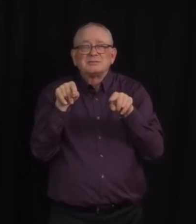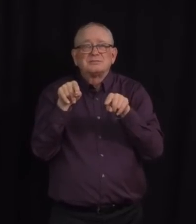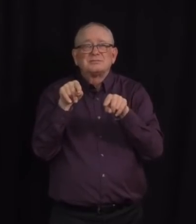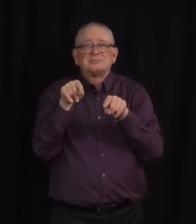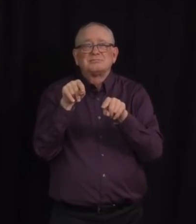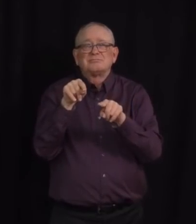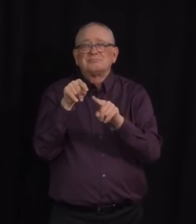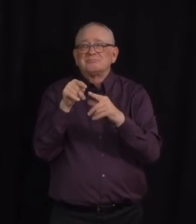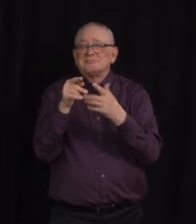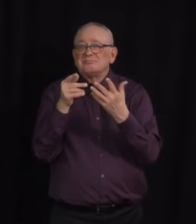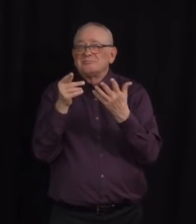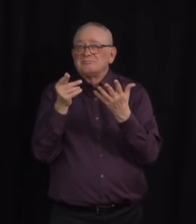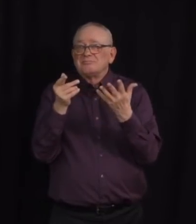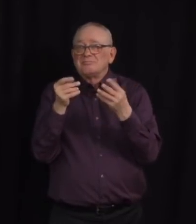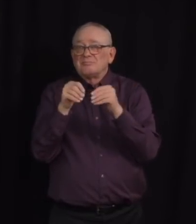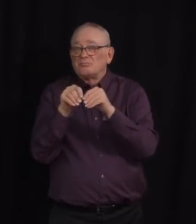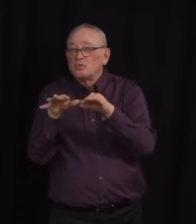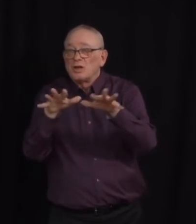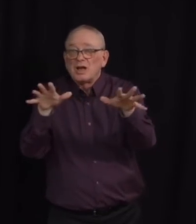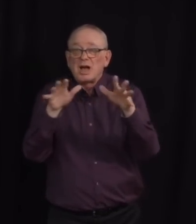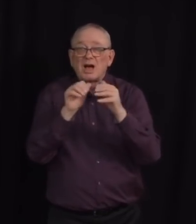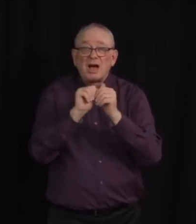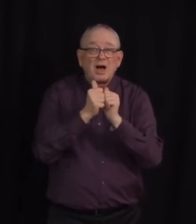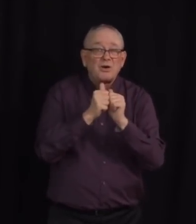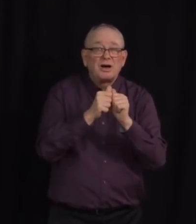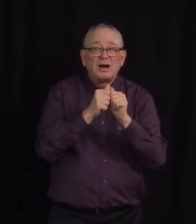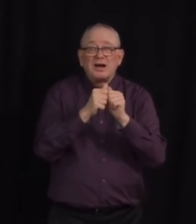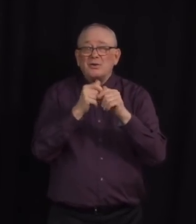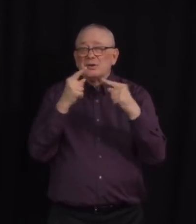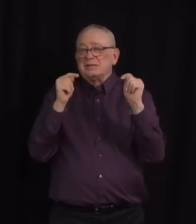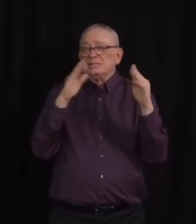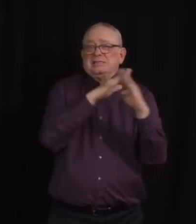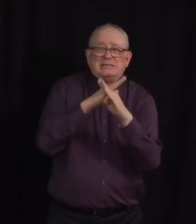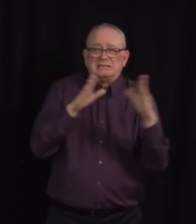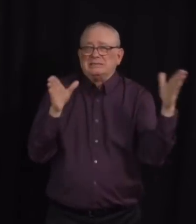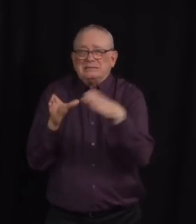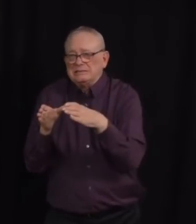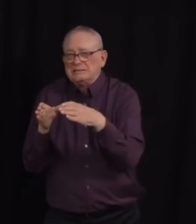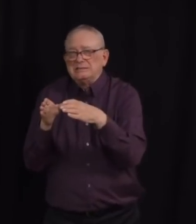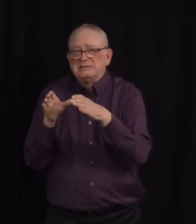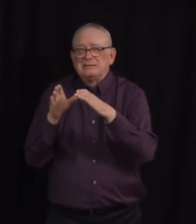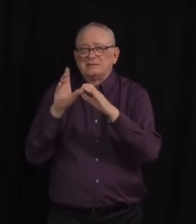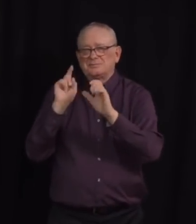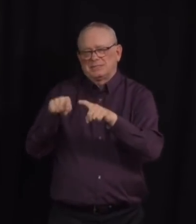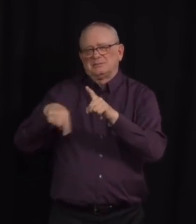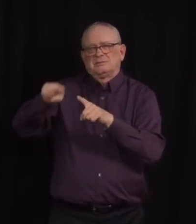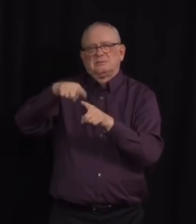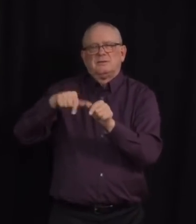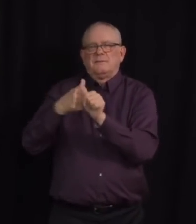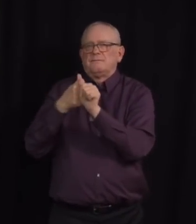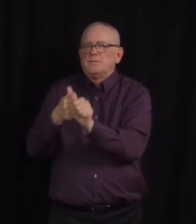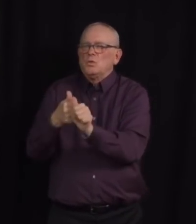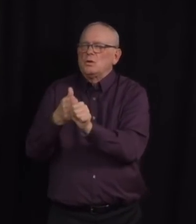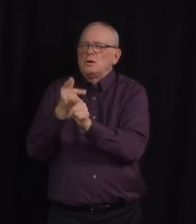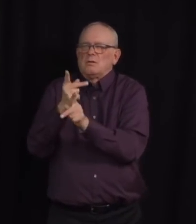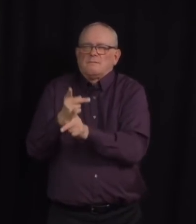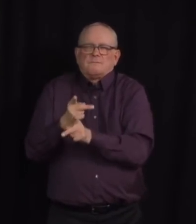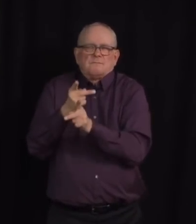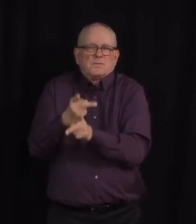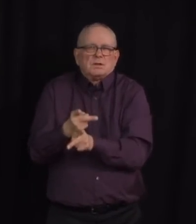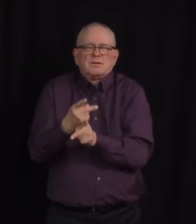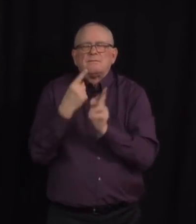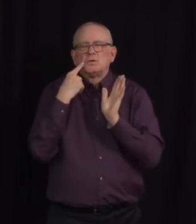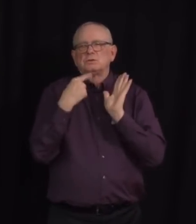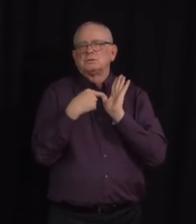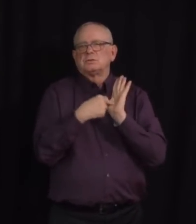those who are involved in that outbreak are considering protective actions in other aspects of their lives. So what we're seeing, again, wherever the initial